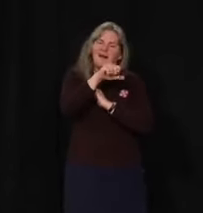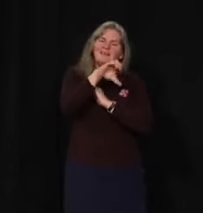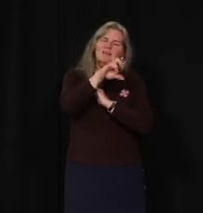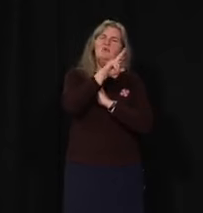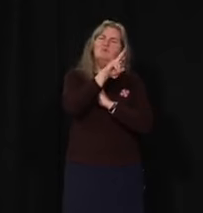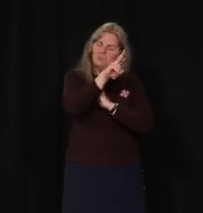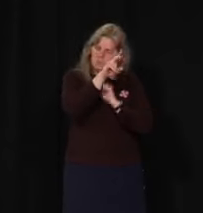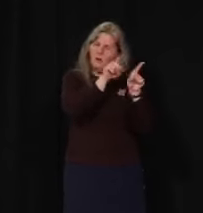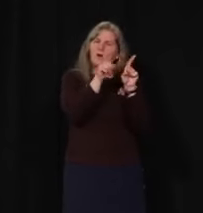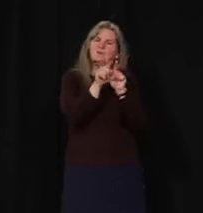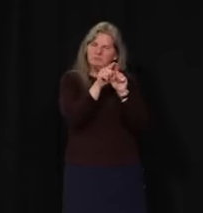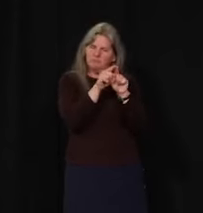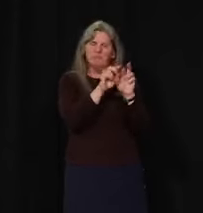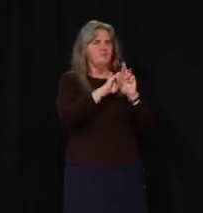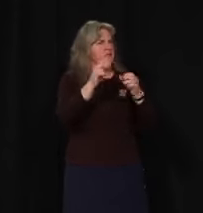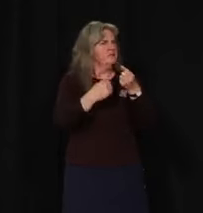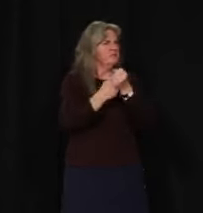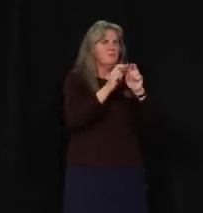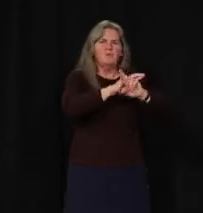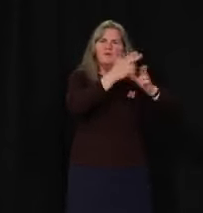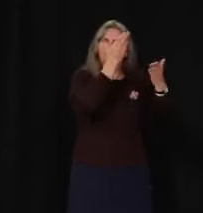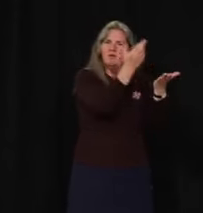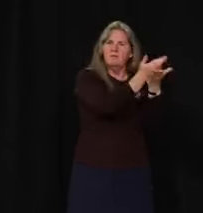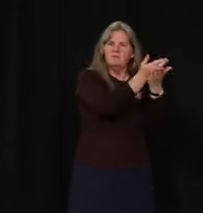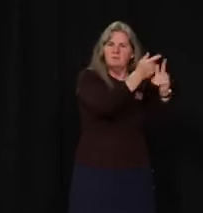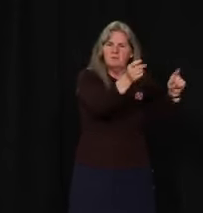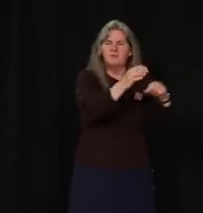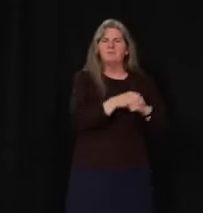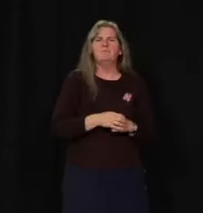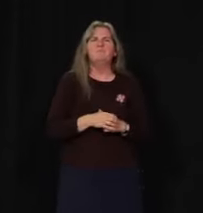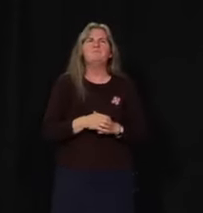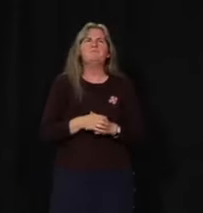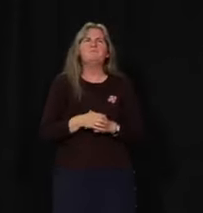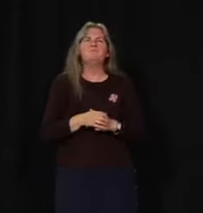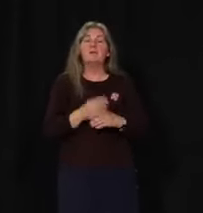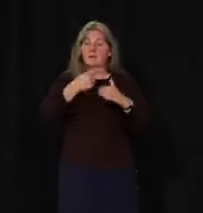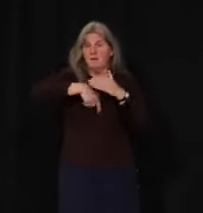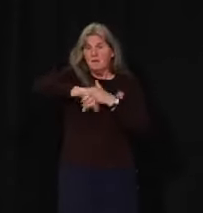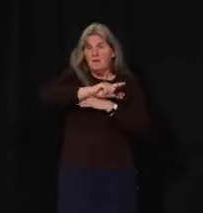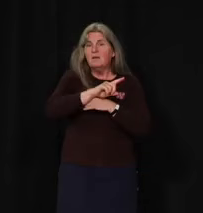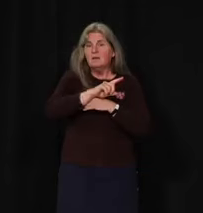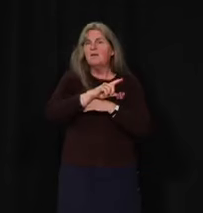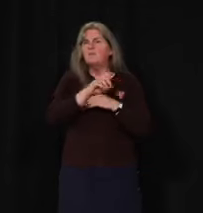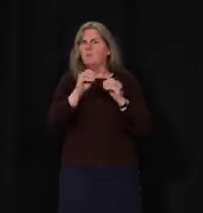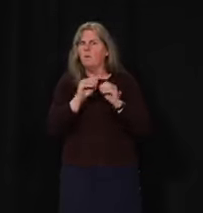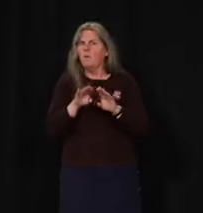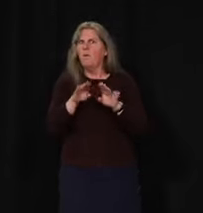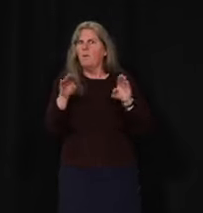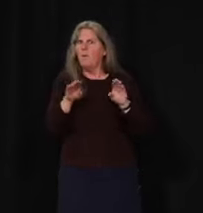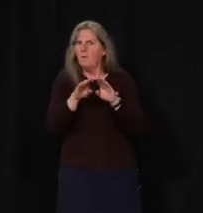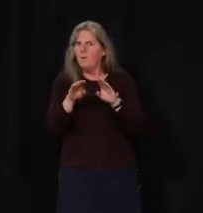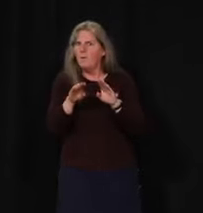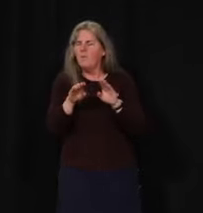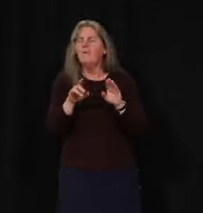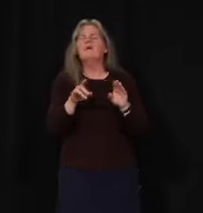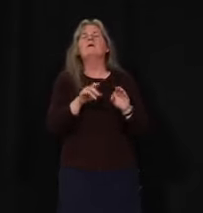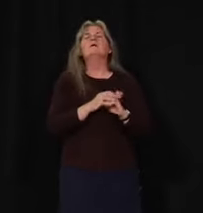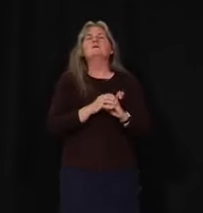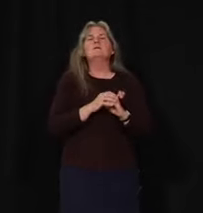As we move toward phase 2 beginning next week, we're also planning for phase 3 reopenings. And just as we have